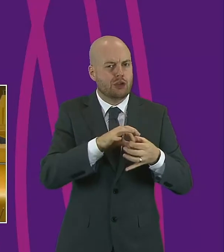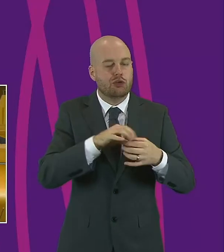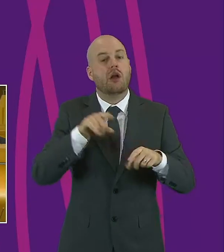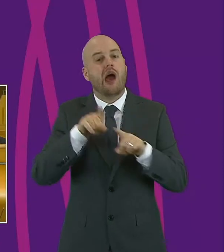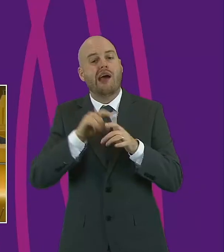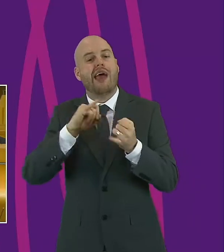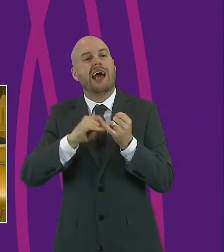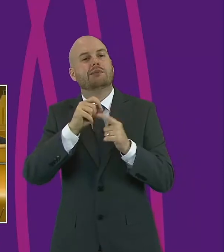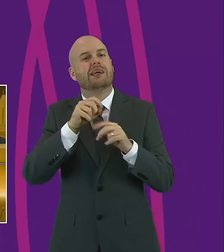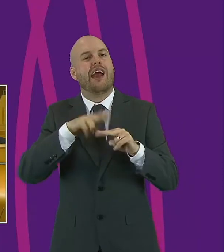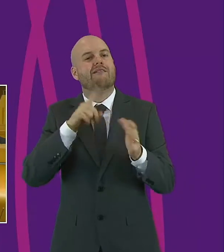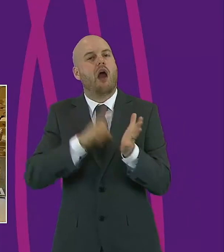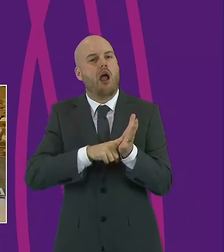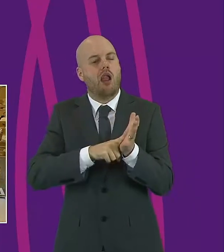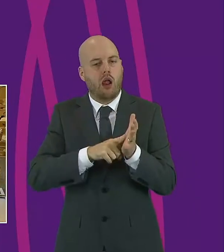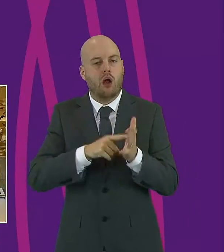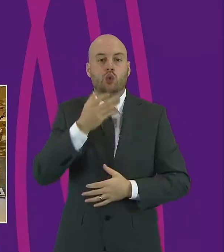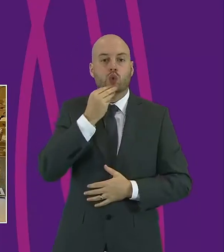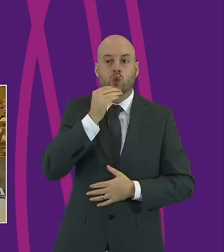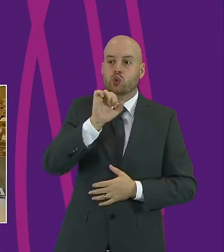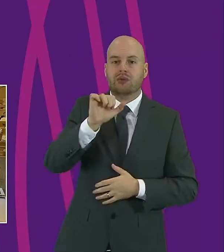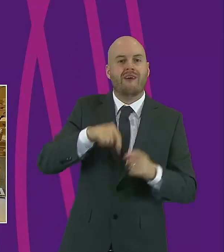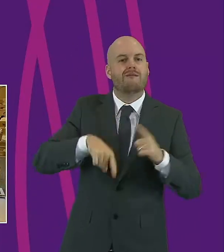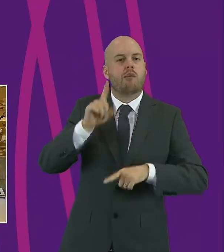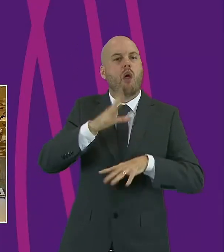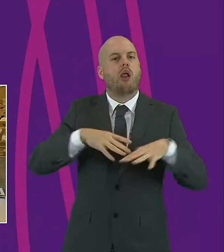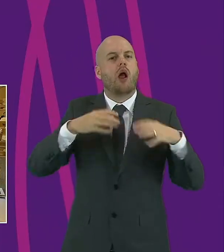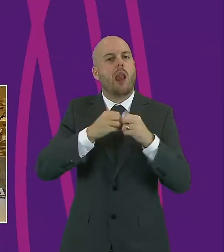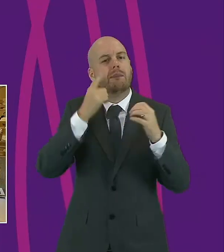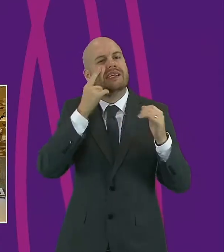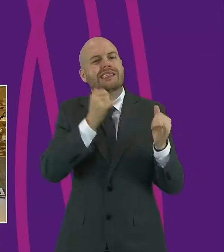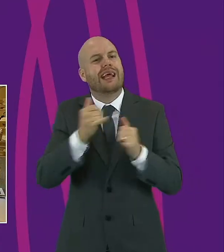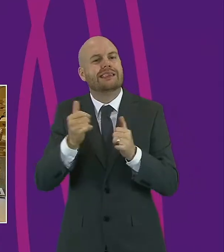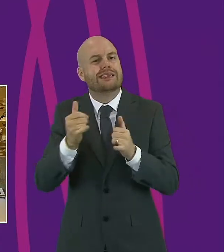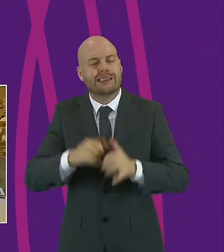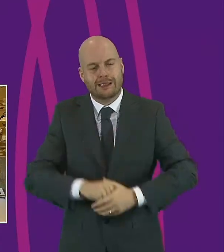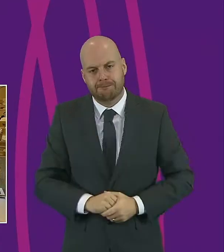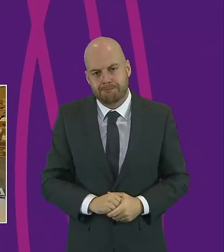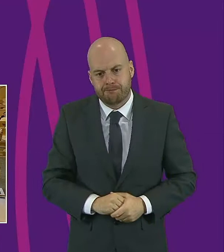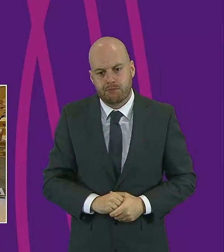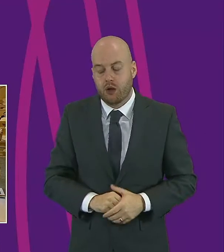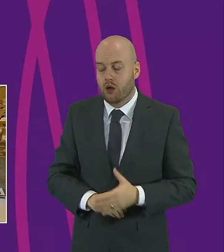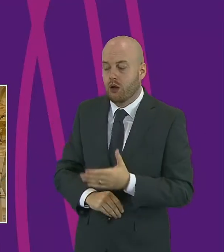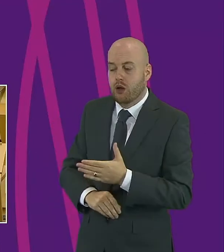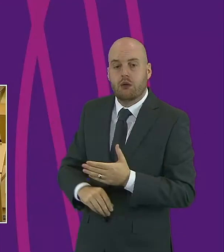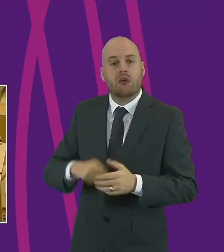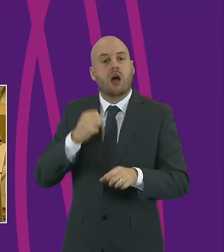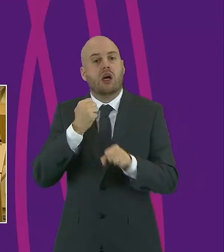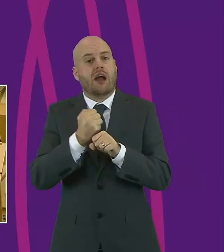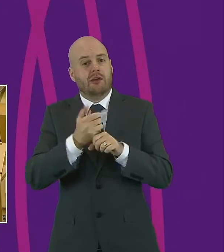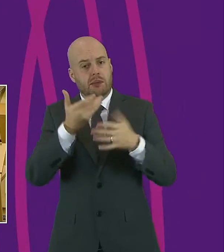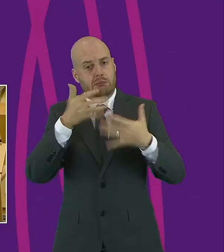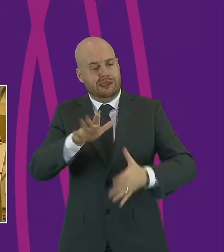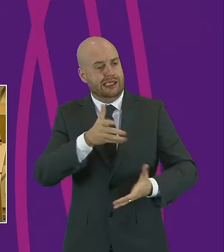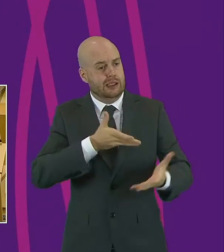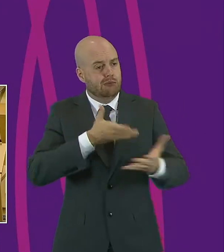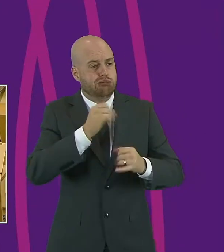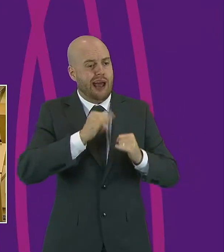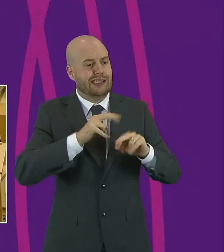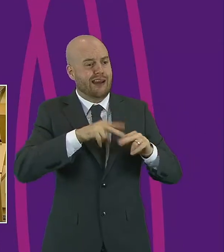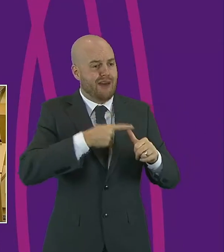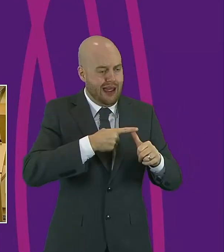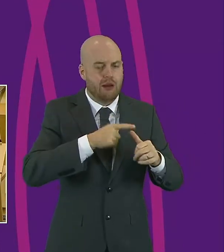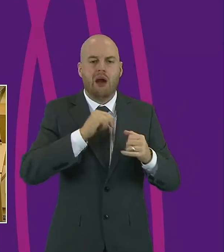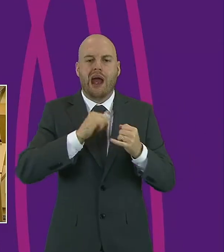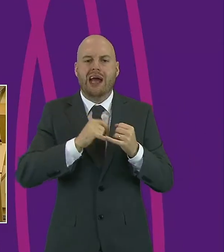COVID-19 testing facilities. First Minister. The Government has held a range of meetings with the SFA and the SPFL and the Joint Football